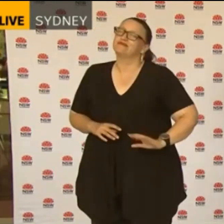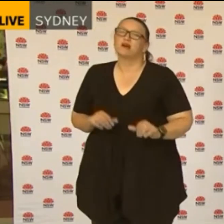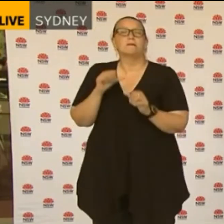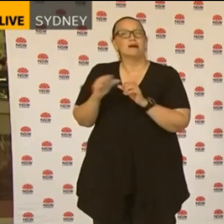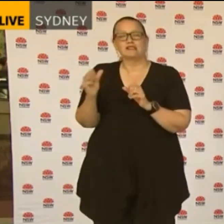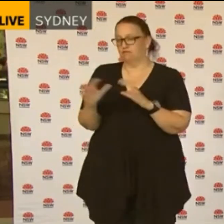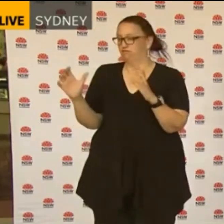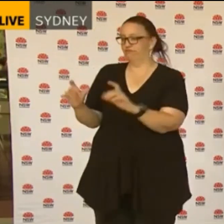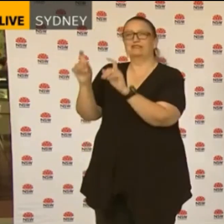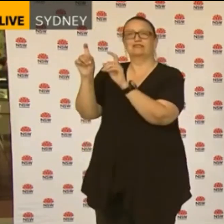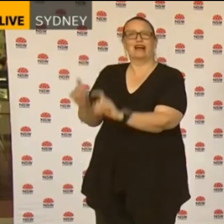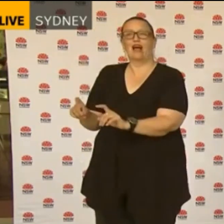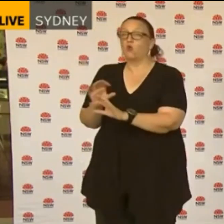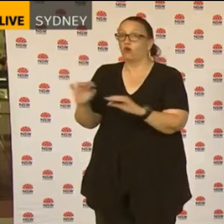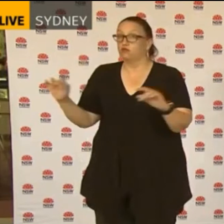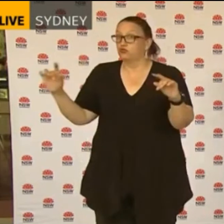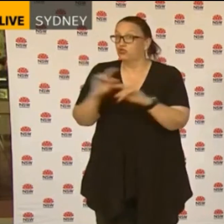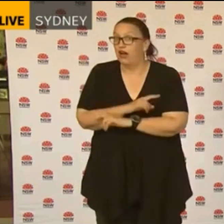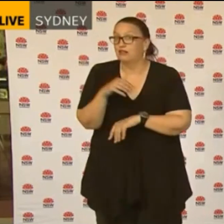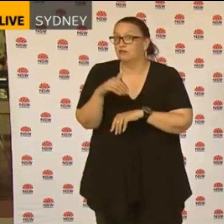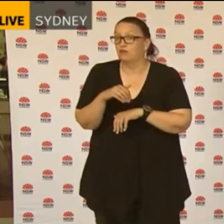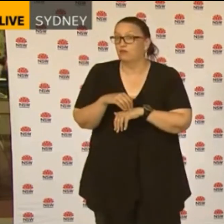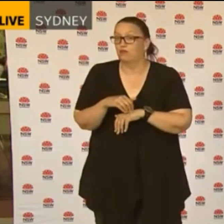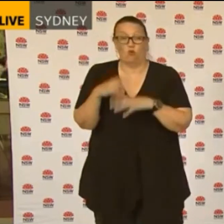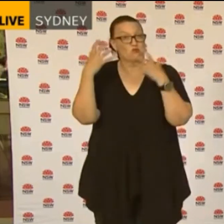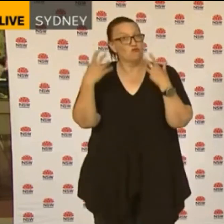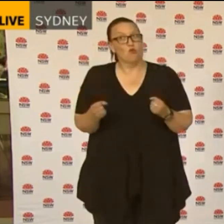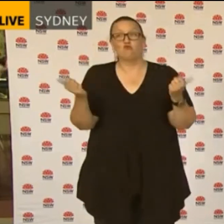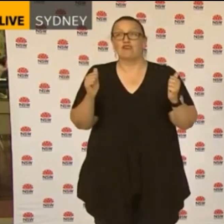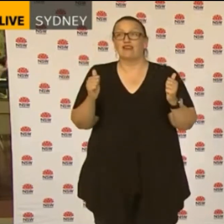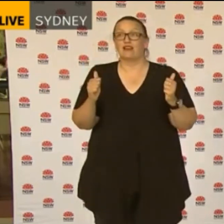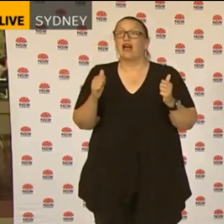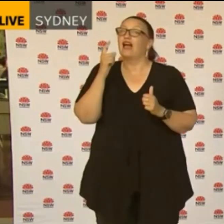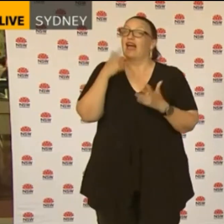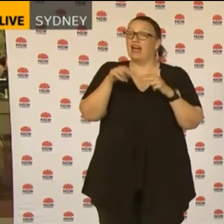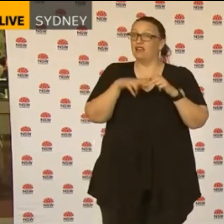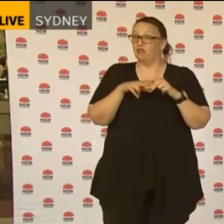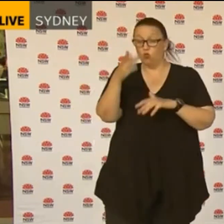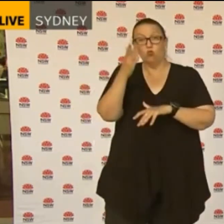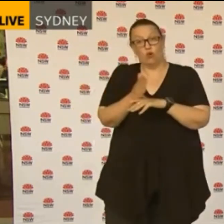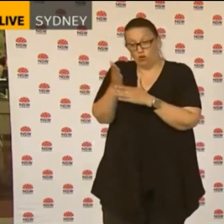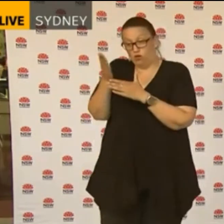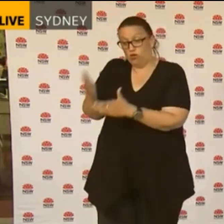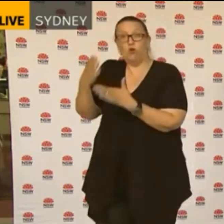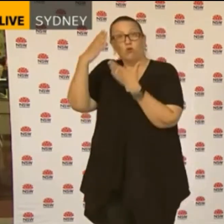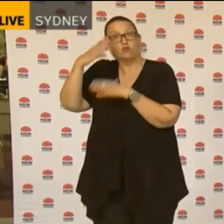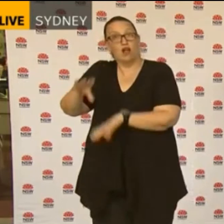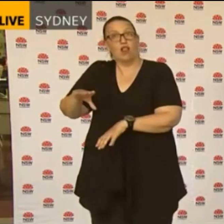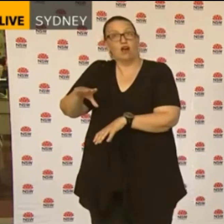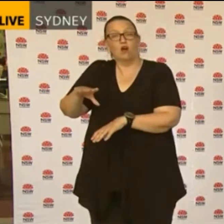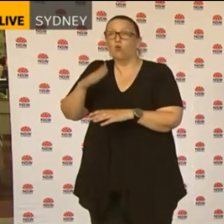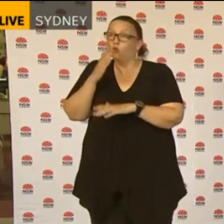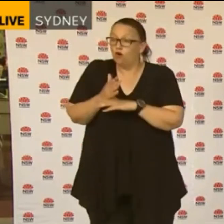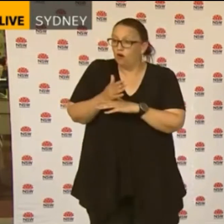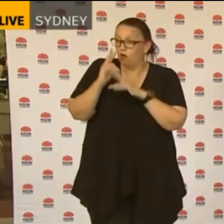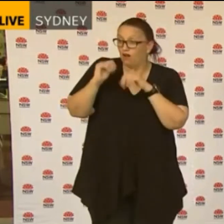the challenges to a different location. The challenge is already there, and staff always have to go home to their loved ones. So we believe